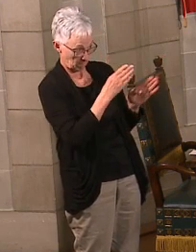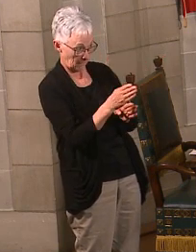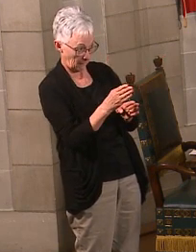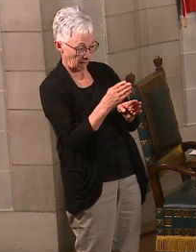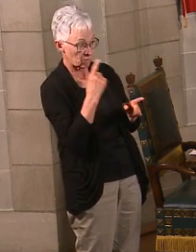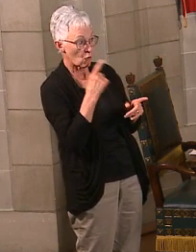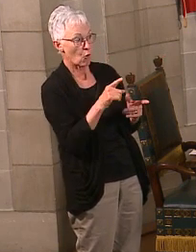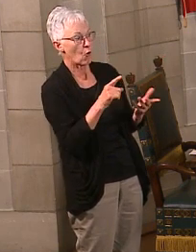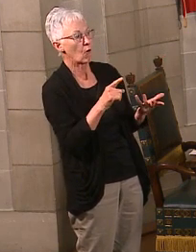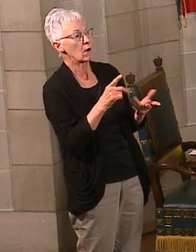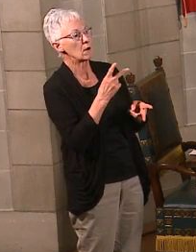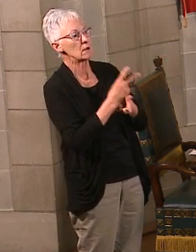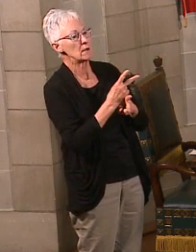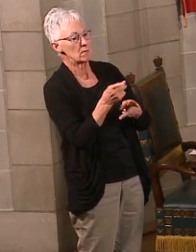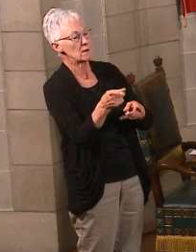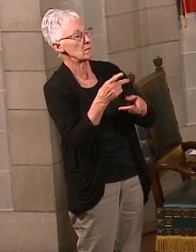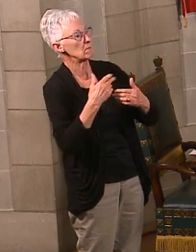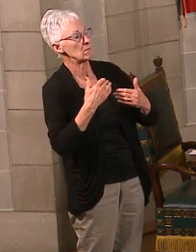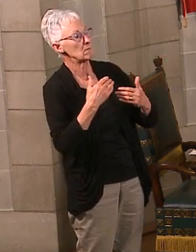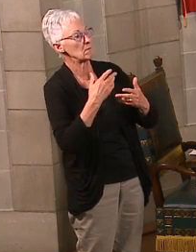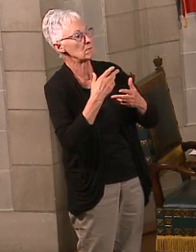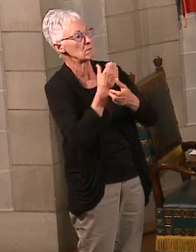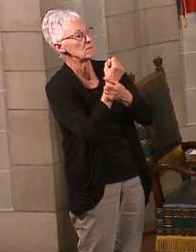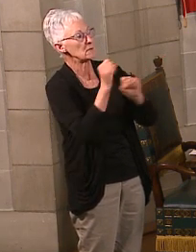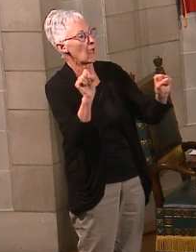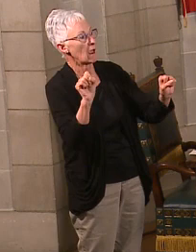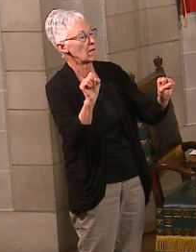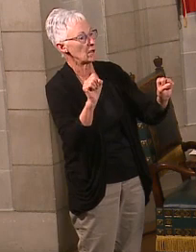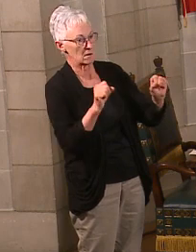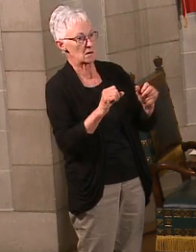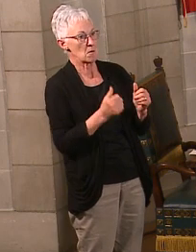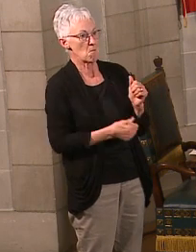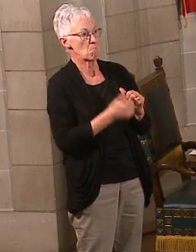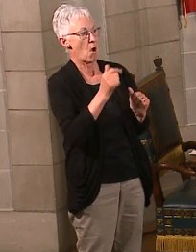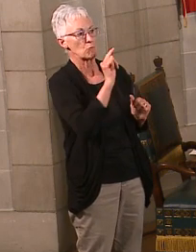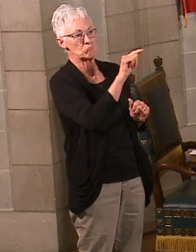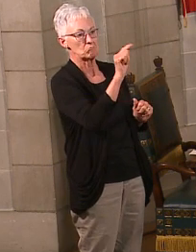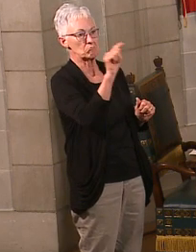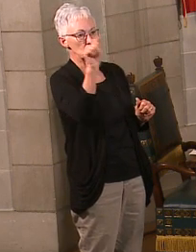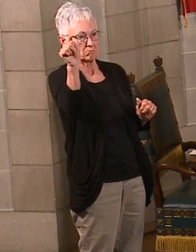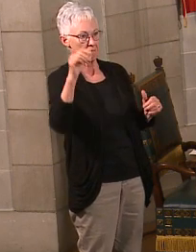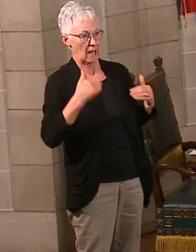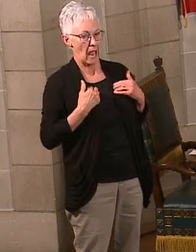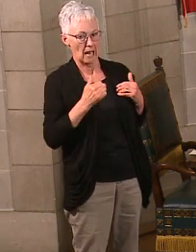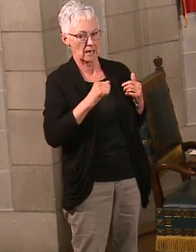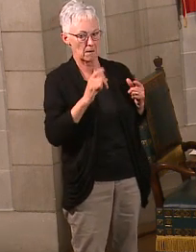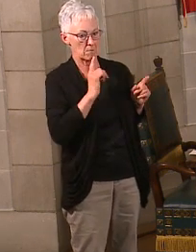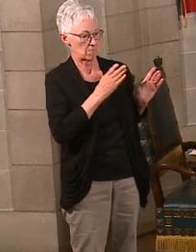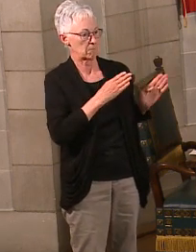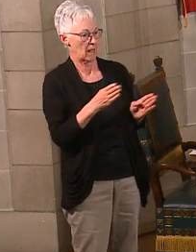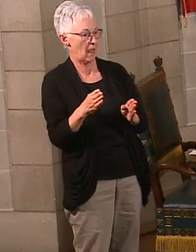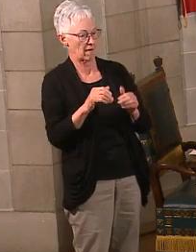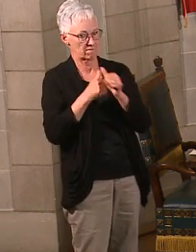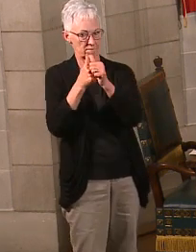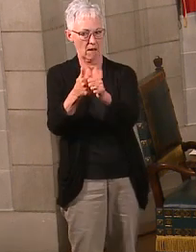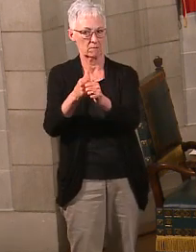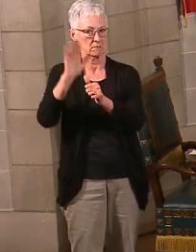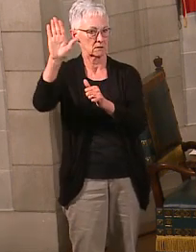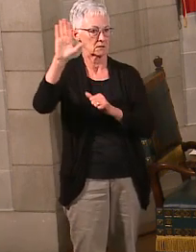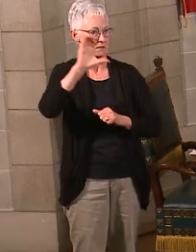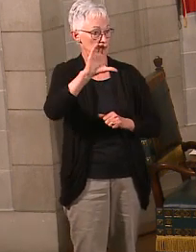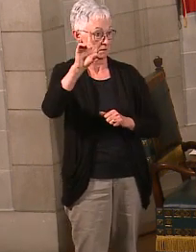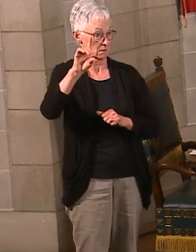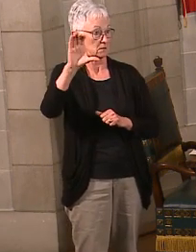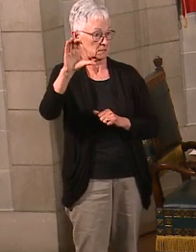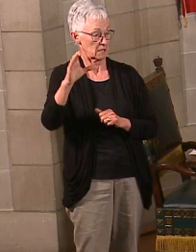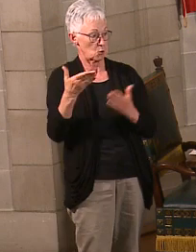exceptions, that they all did have some kind of COVID plan that was fairly consistent with CDC for employers. And